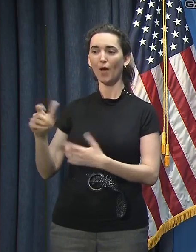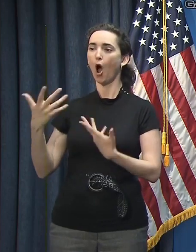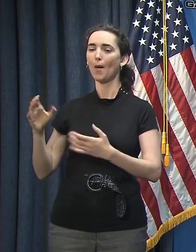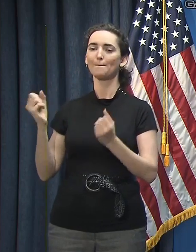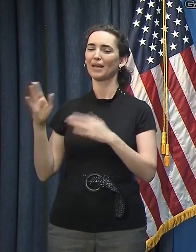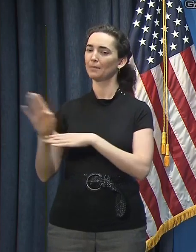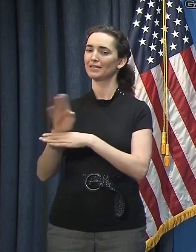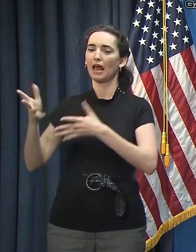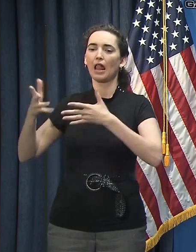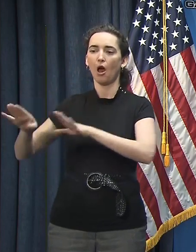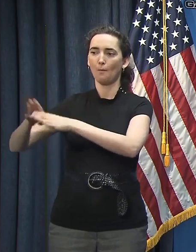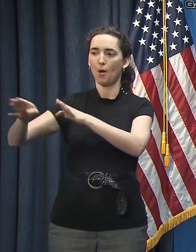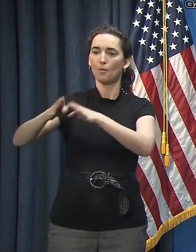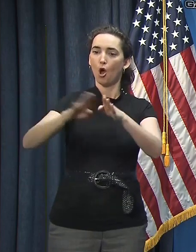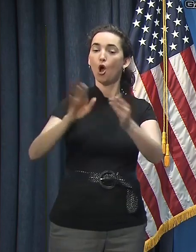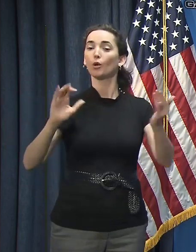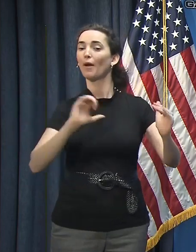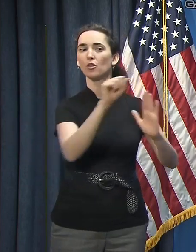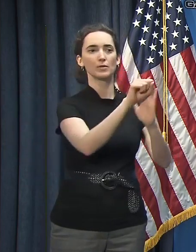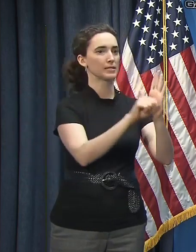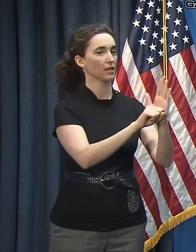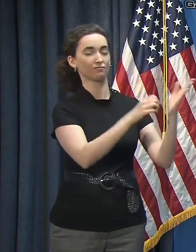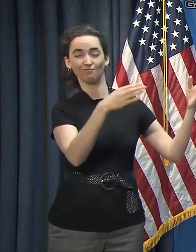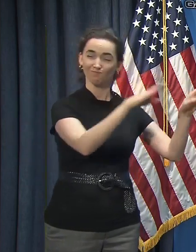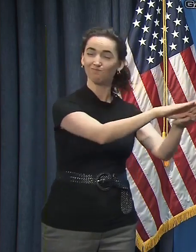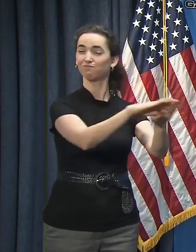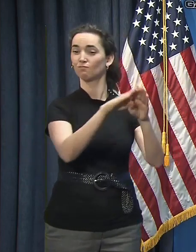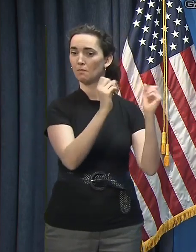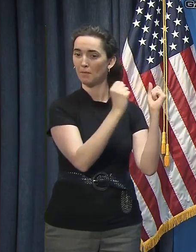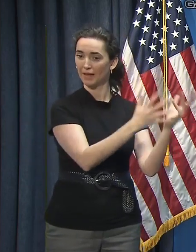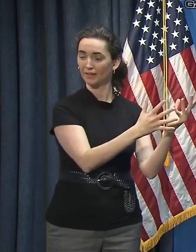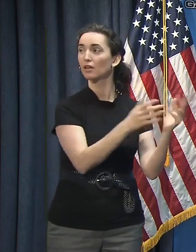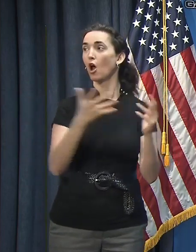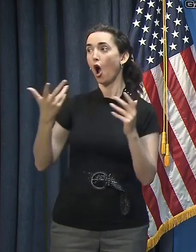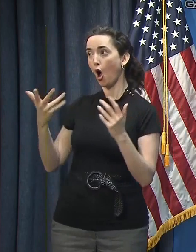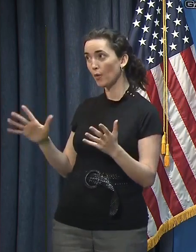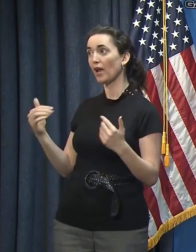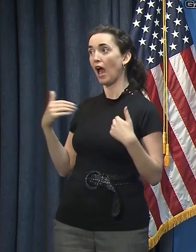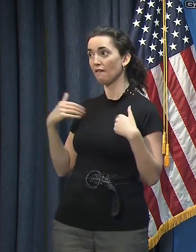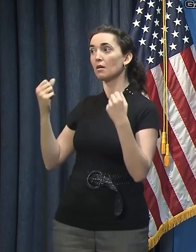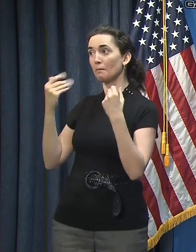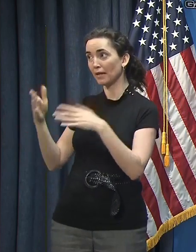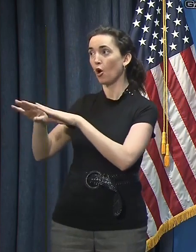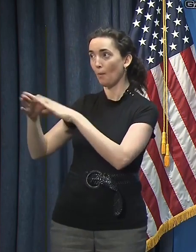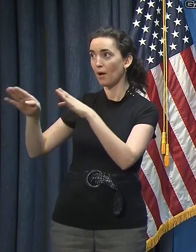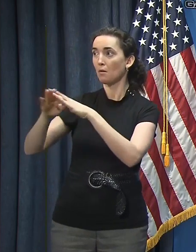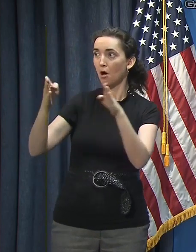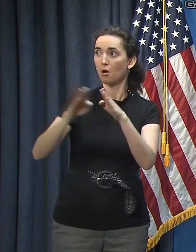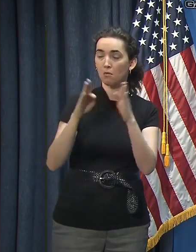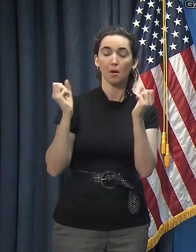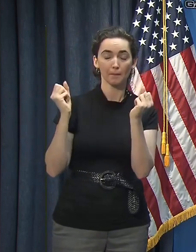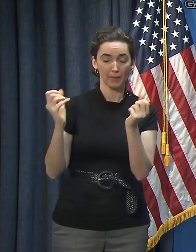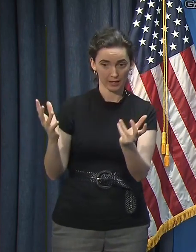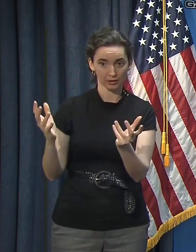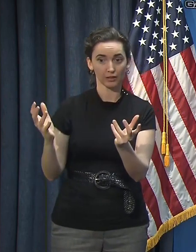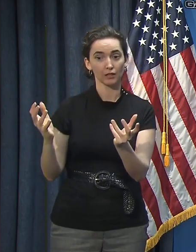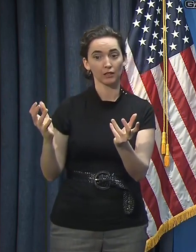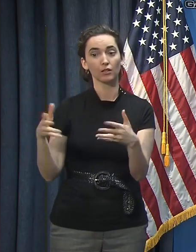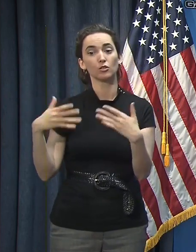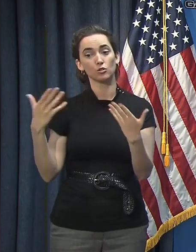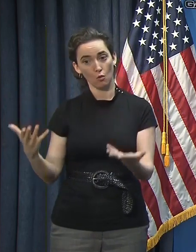with, compared to some other states, that we already had considerable parts of our economy open. And